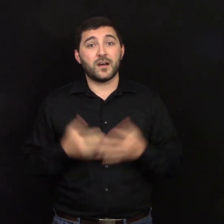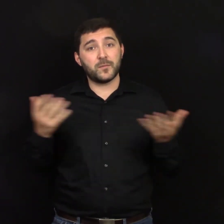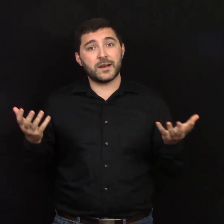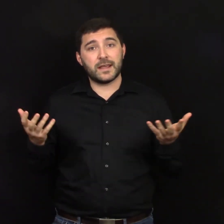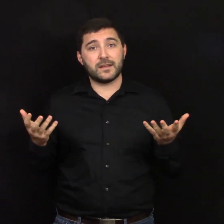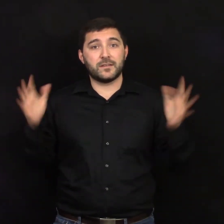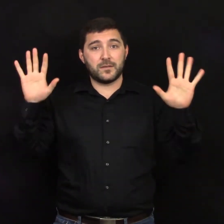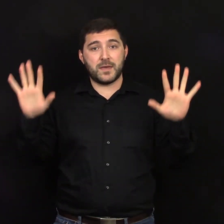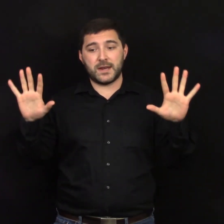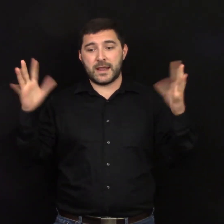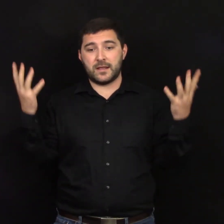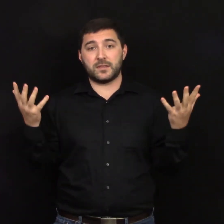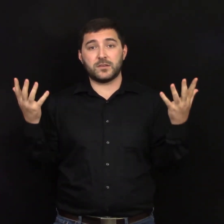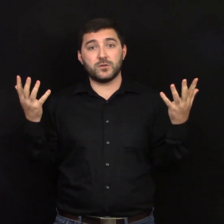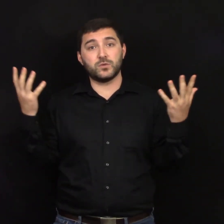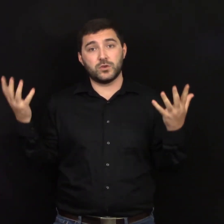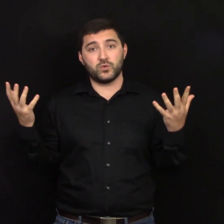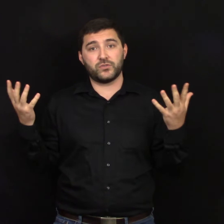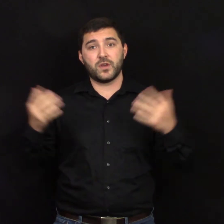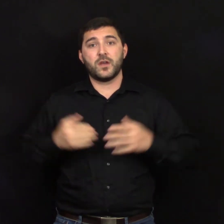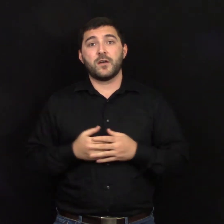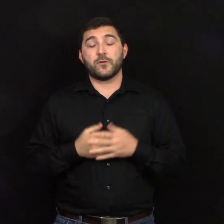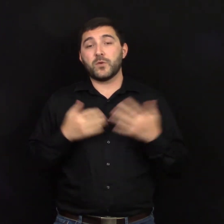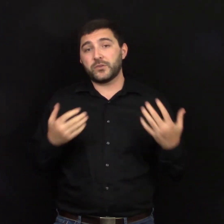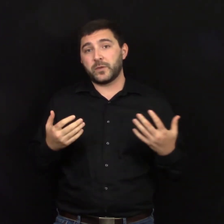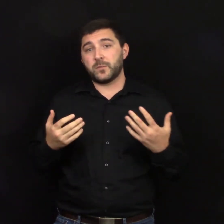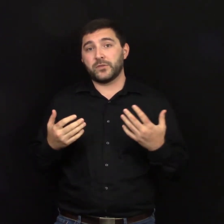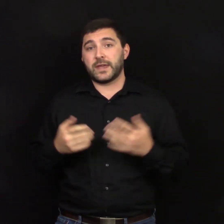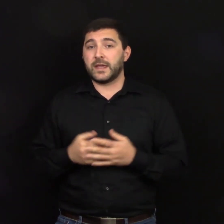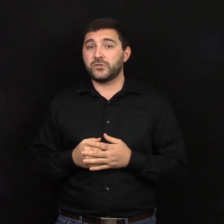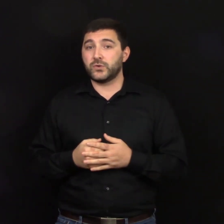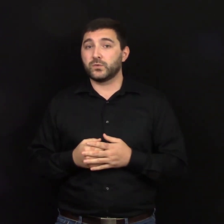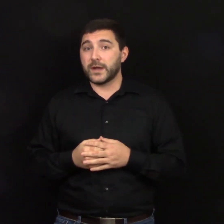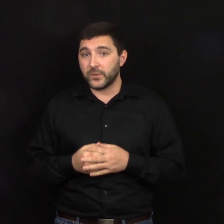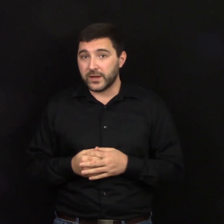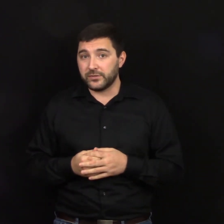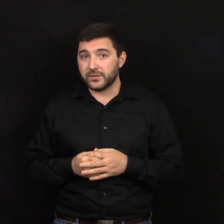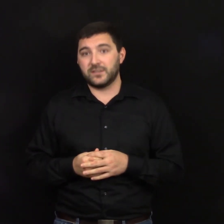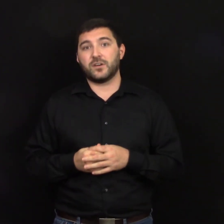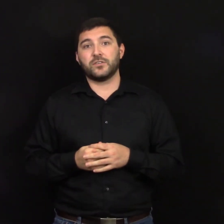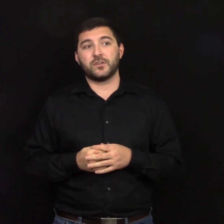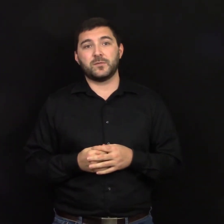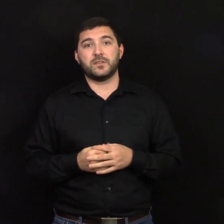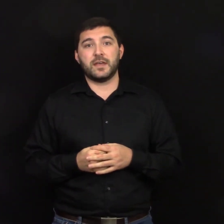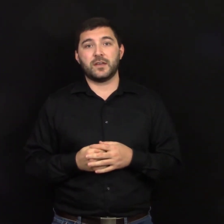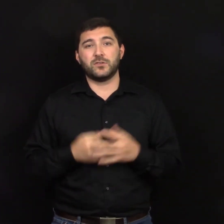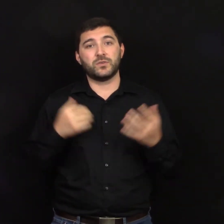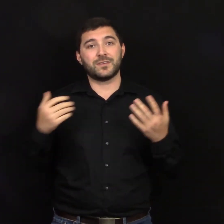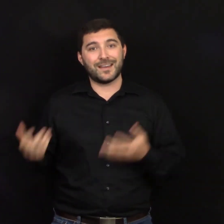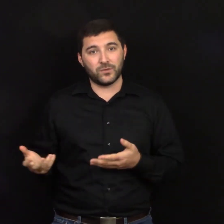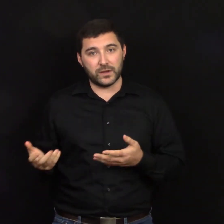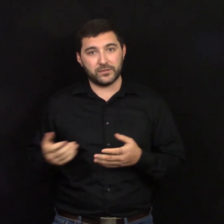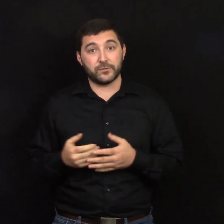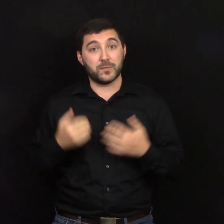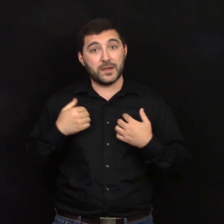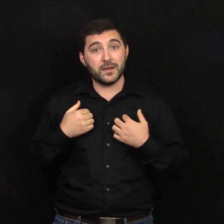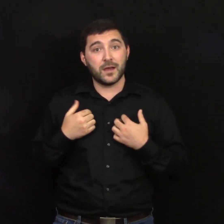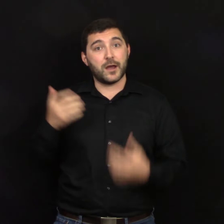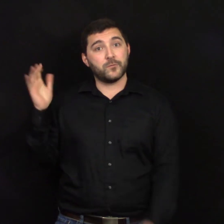Dominant hand is the main hand that you use. For most people, the hand you write with is also going to be the hand you sign with. For me, I'm